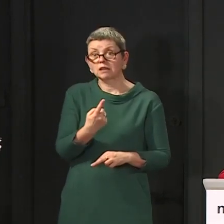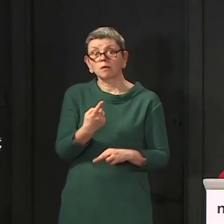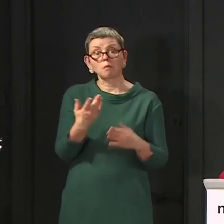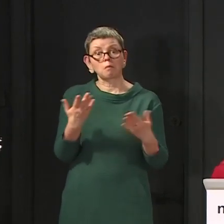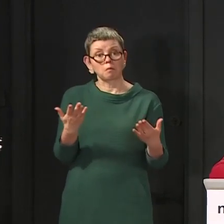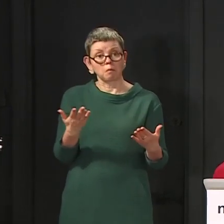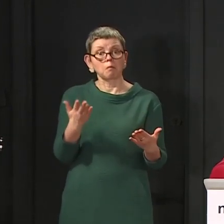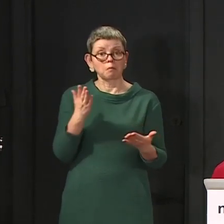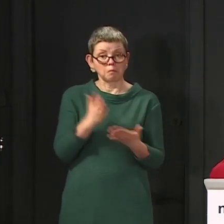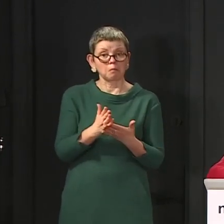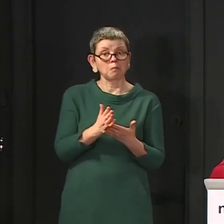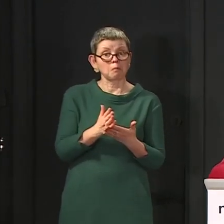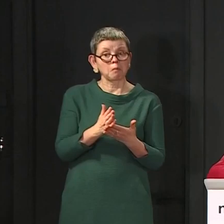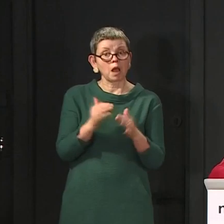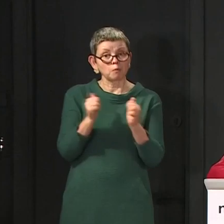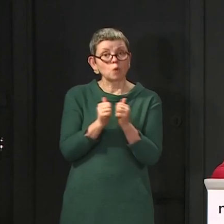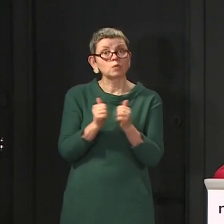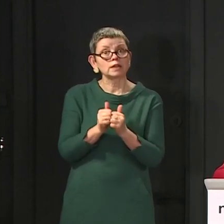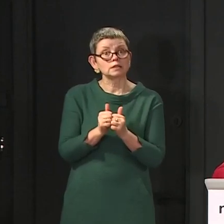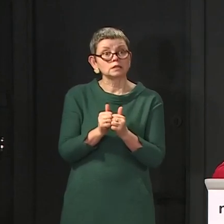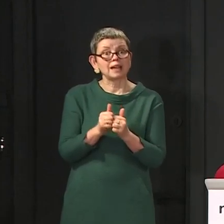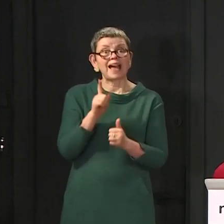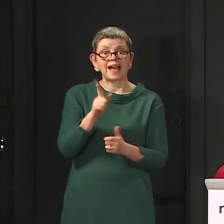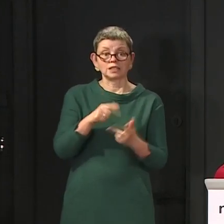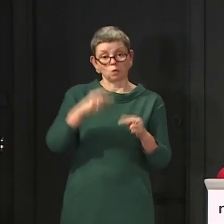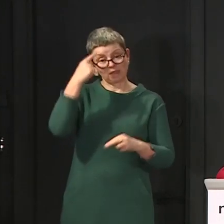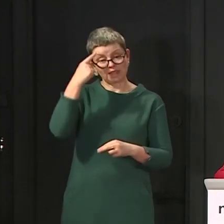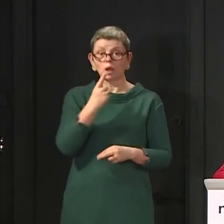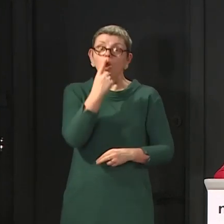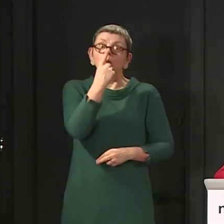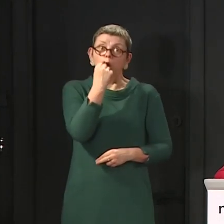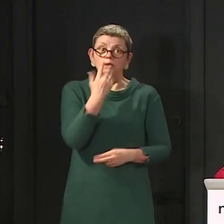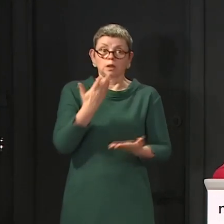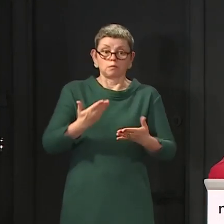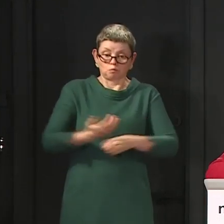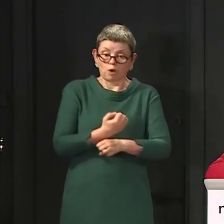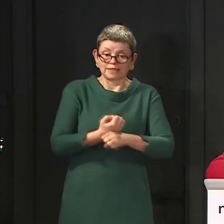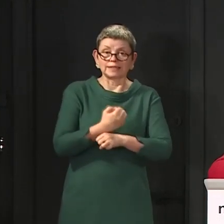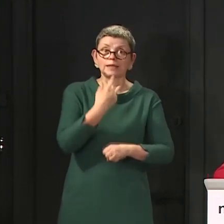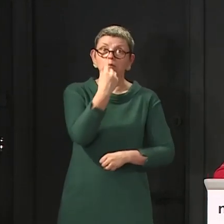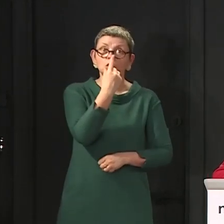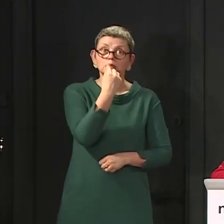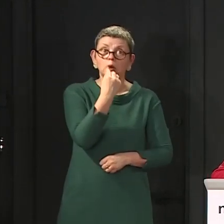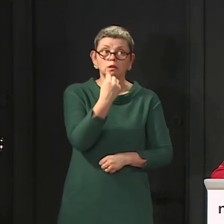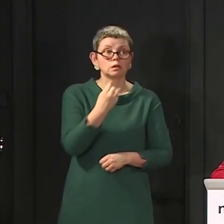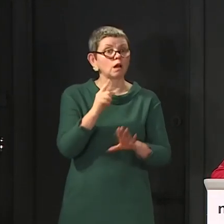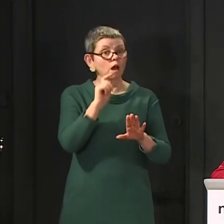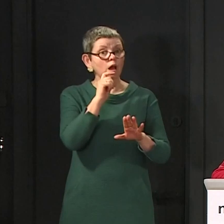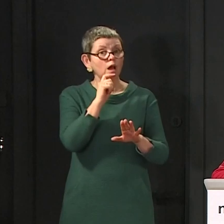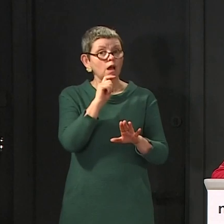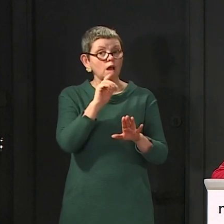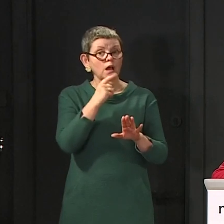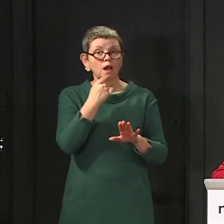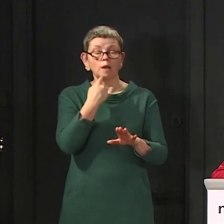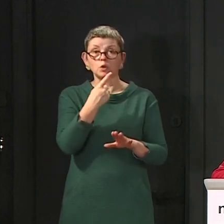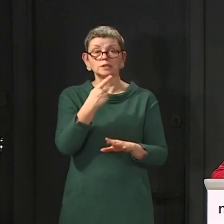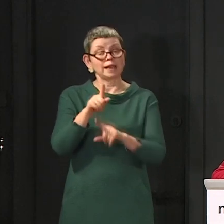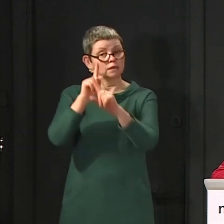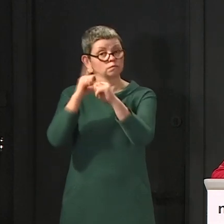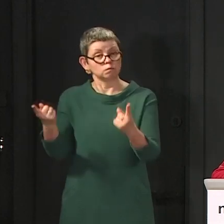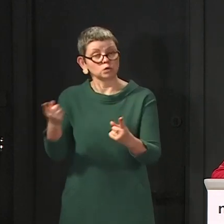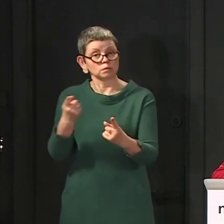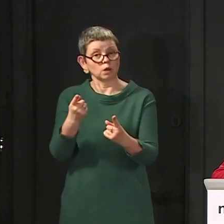necessary, and if we judged that that was practically deliverable, then I've never ruled that out. But we are not at that stage at this